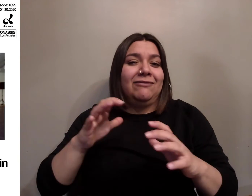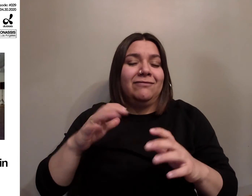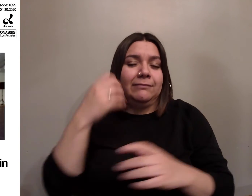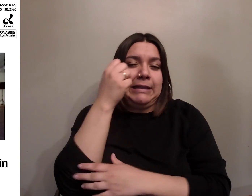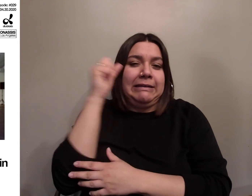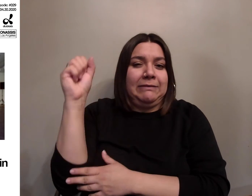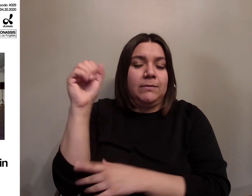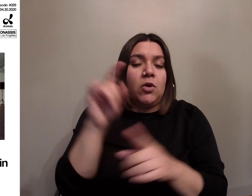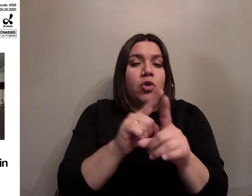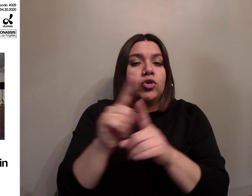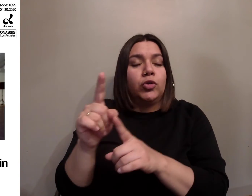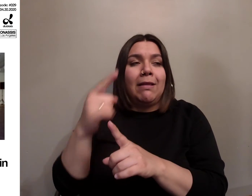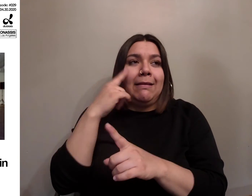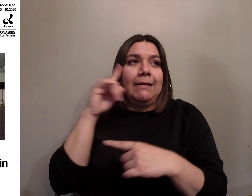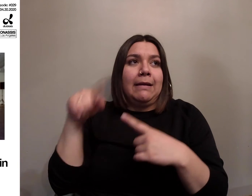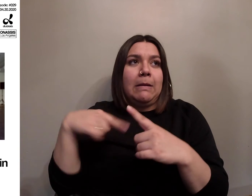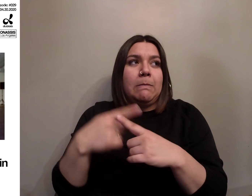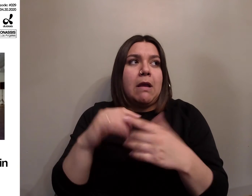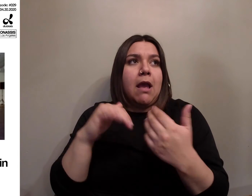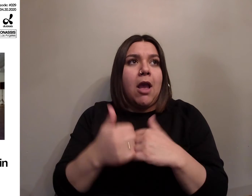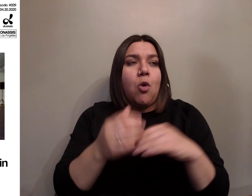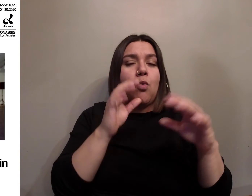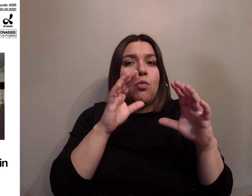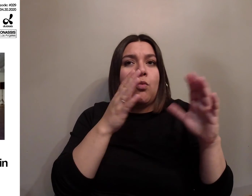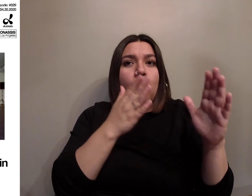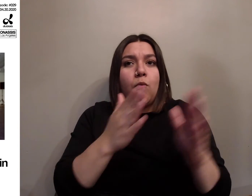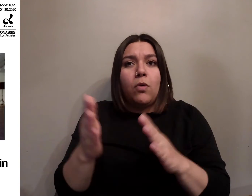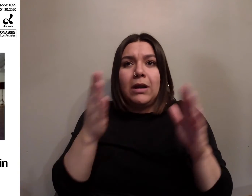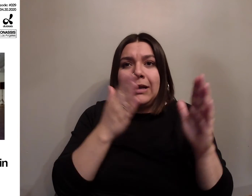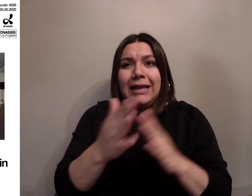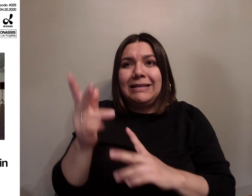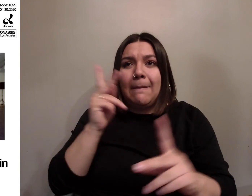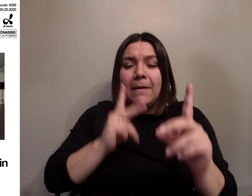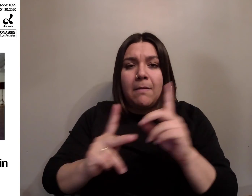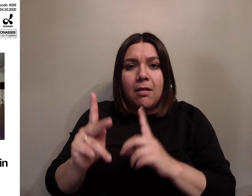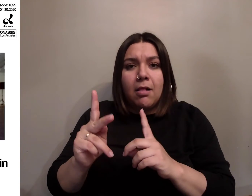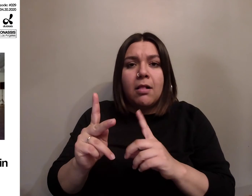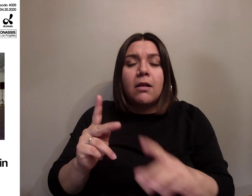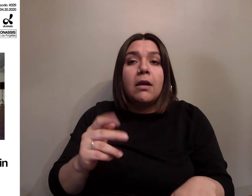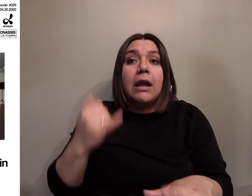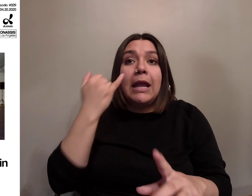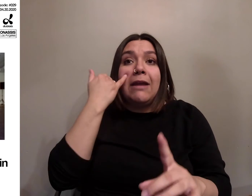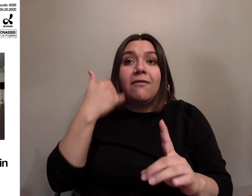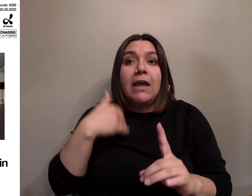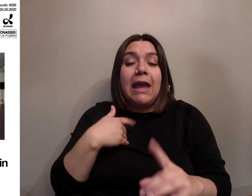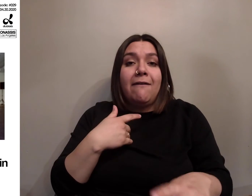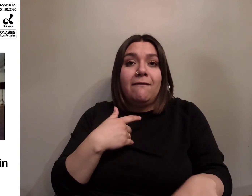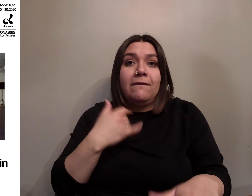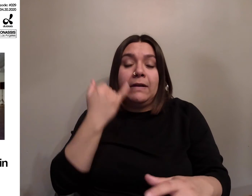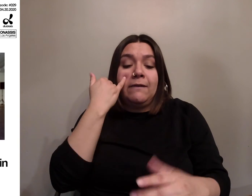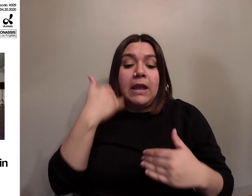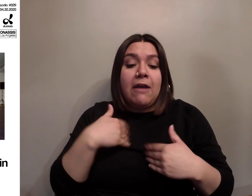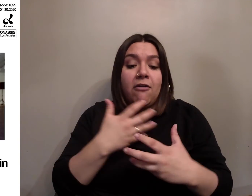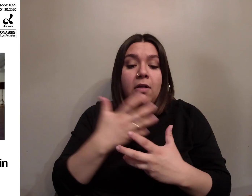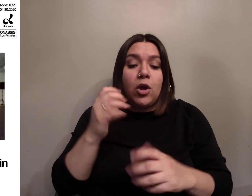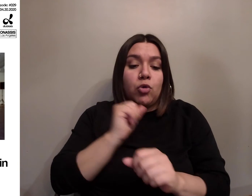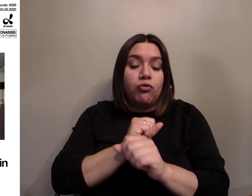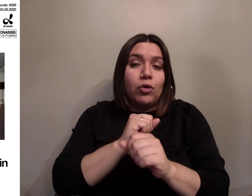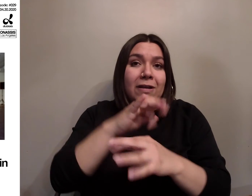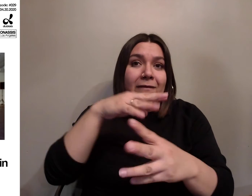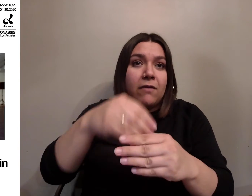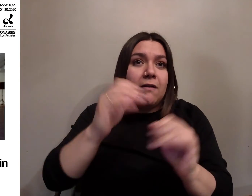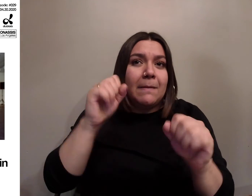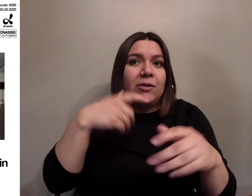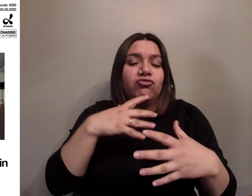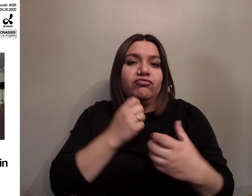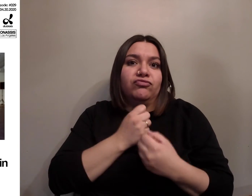do we always come back to centering the relationships and making sure that we enjoy